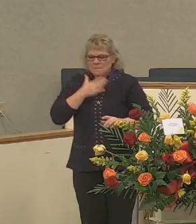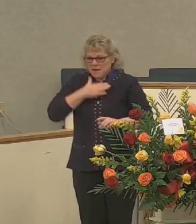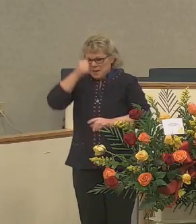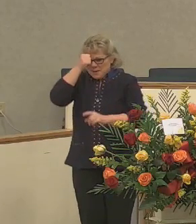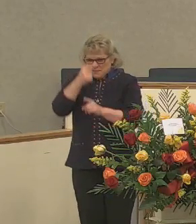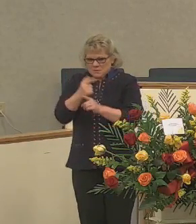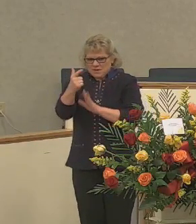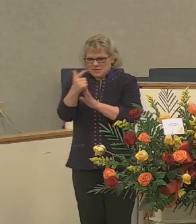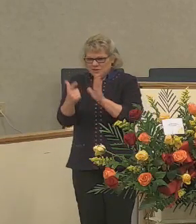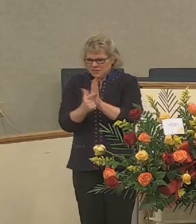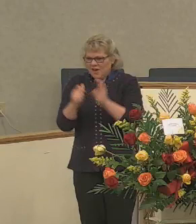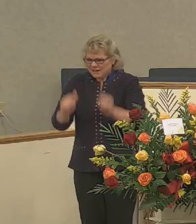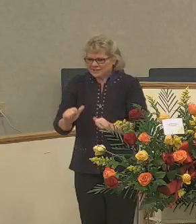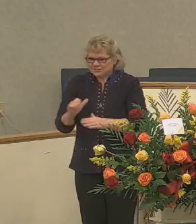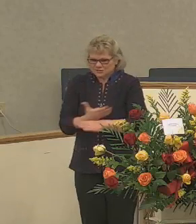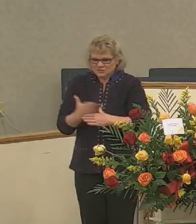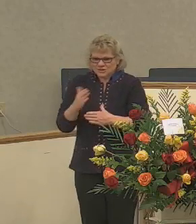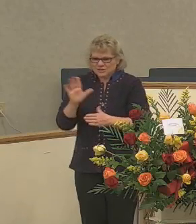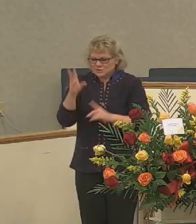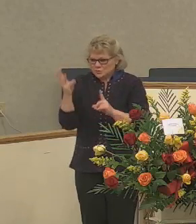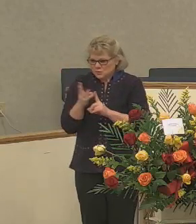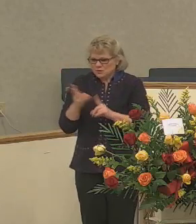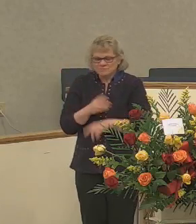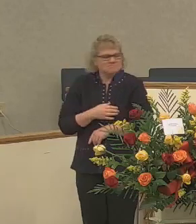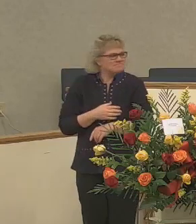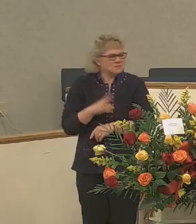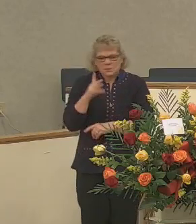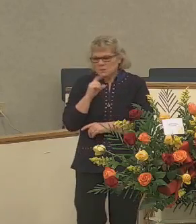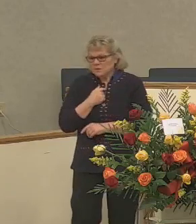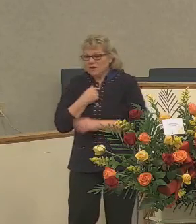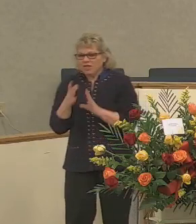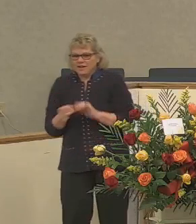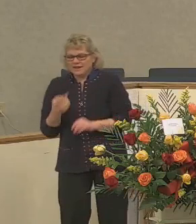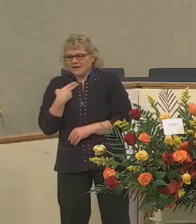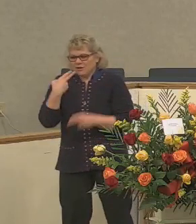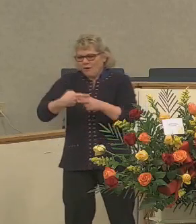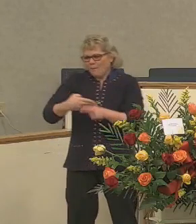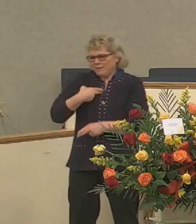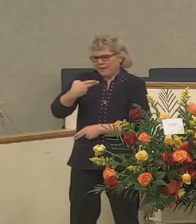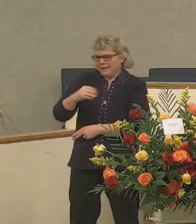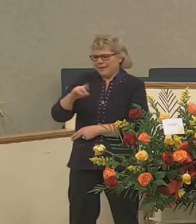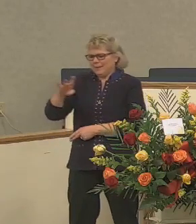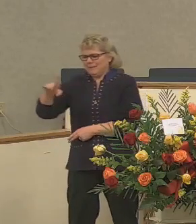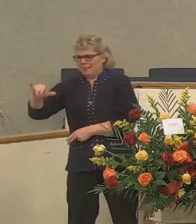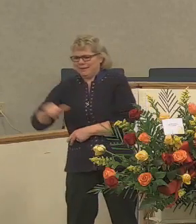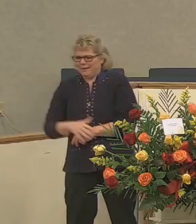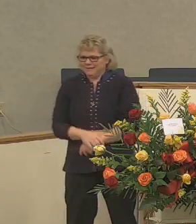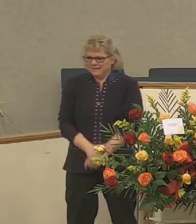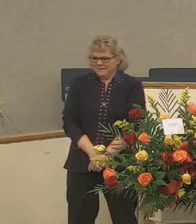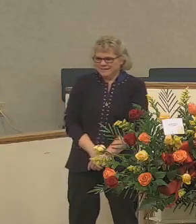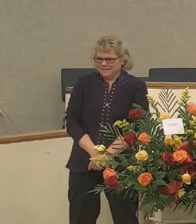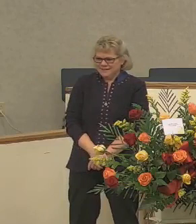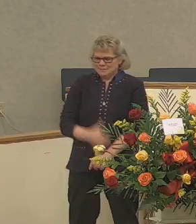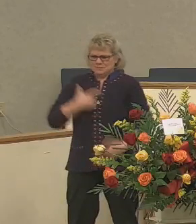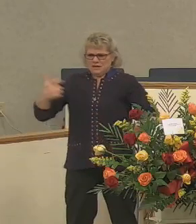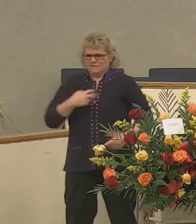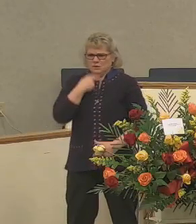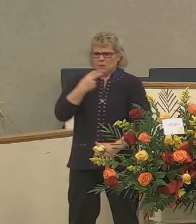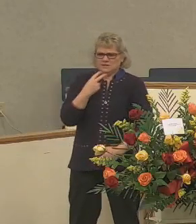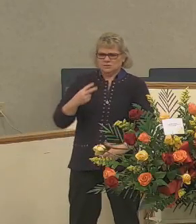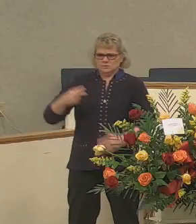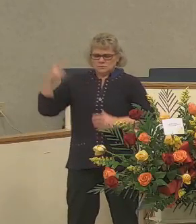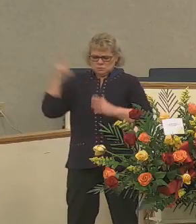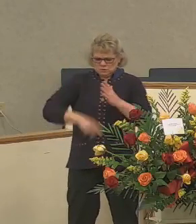own words. So if you can imagine, not this hill, he called me hillbilly, okay? If you can imagine his big booming voice reading